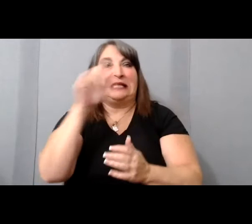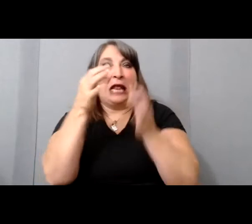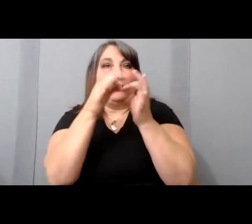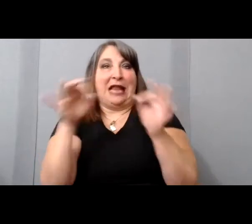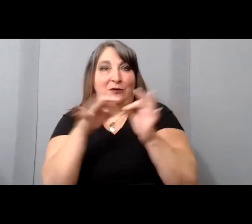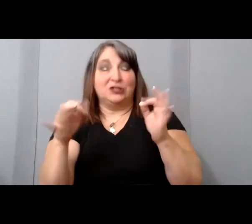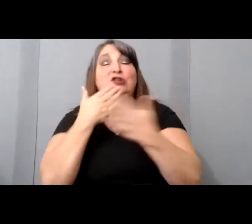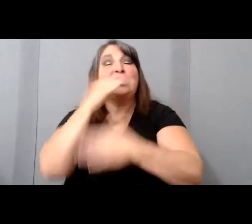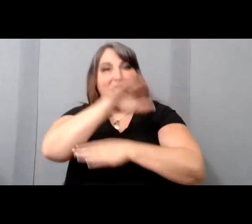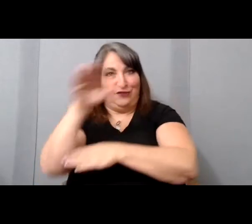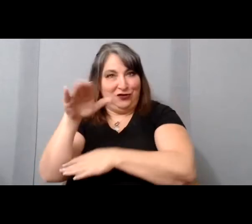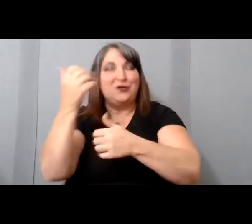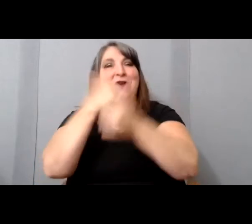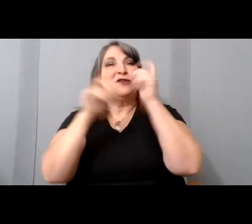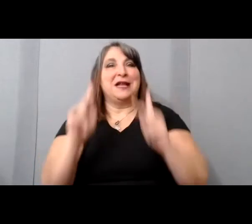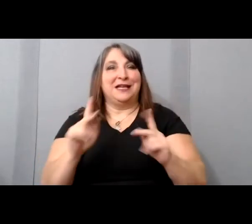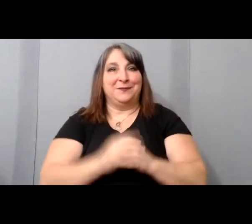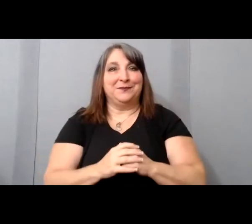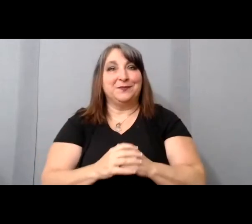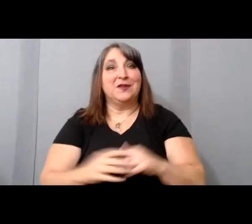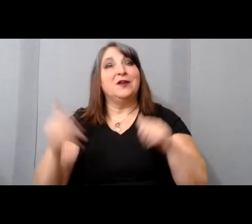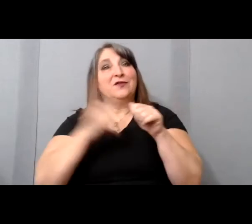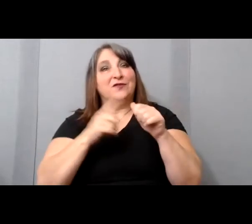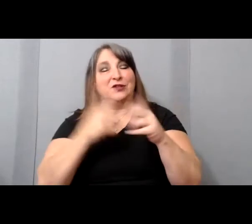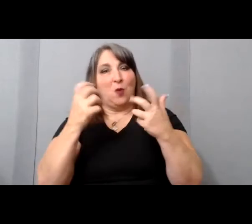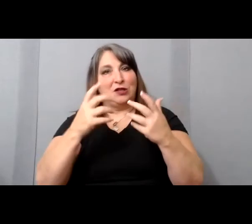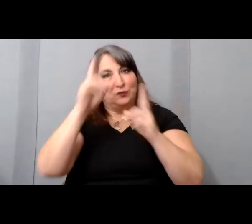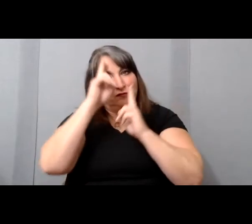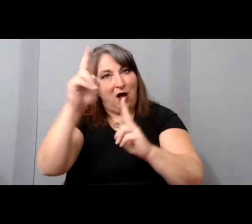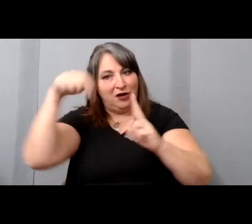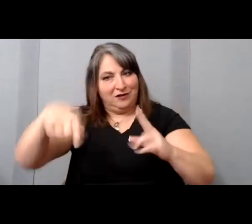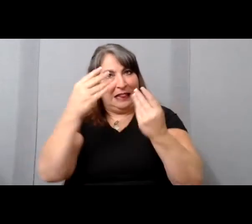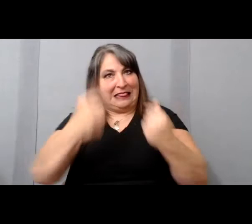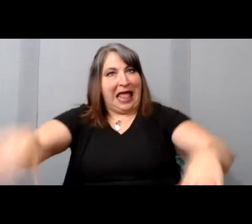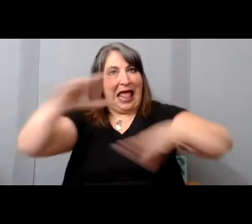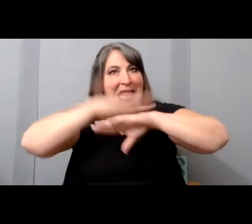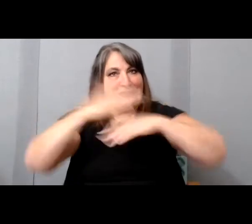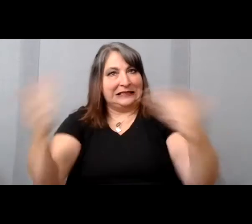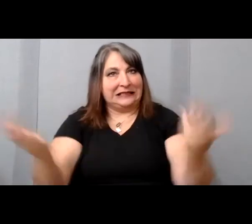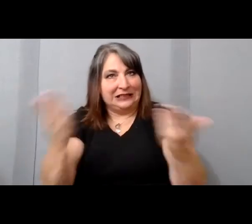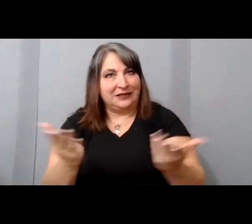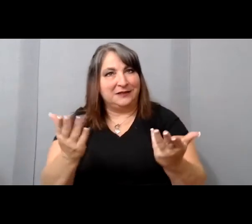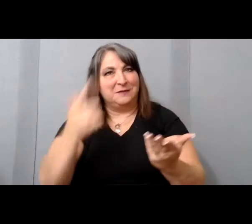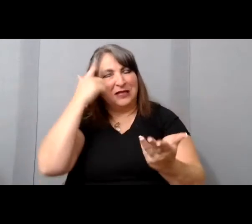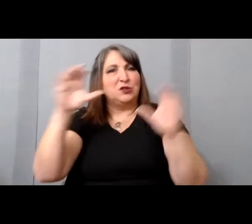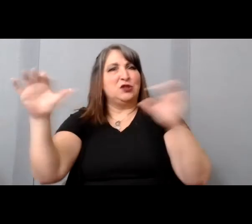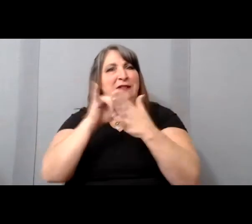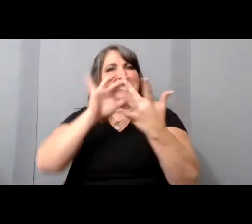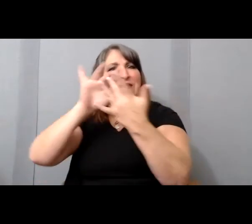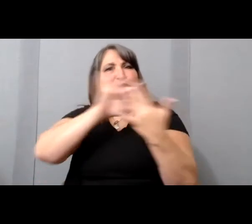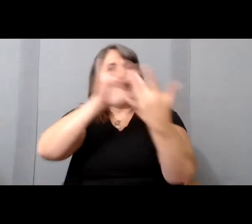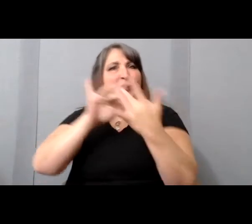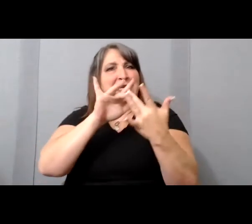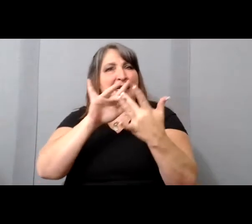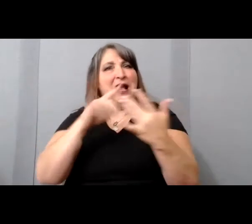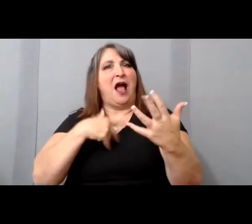Good afternoon, everybody. First, a land acknowledgement. Since we're doing this virtually, each of you,